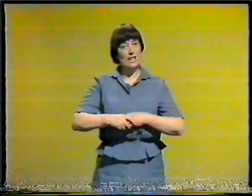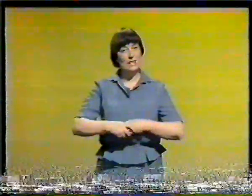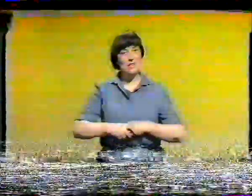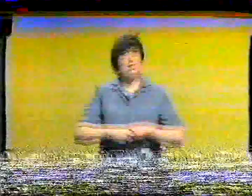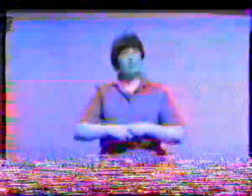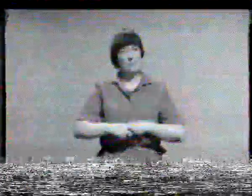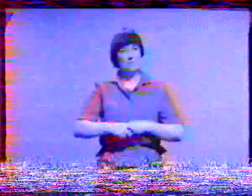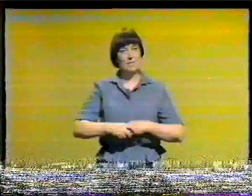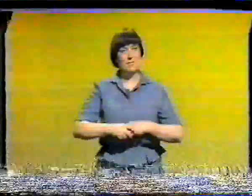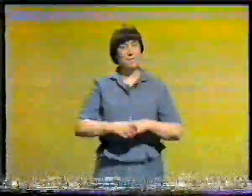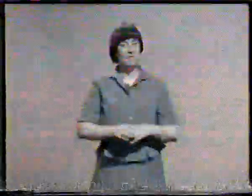friend,